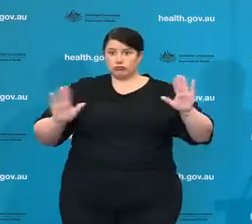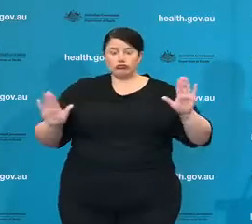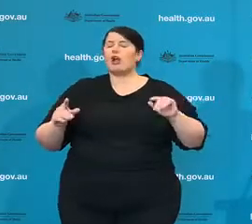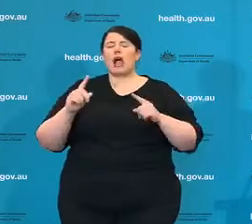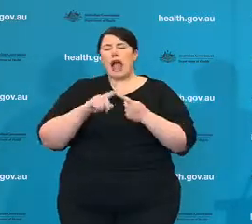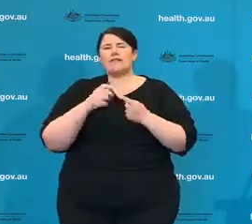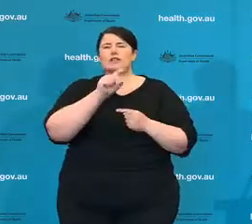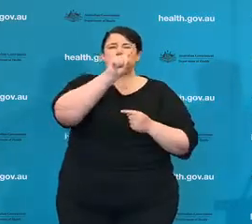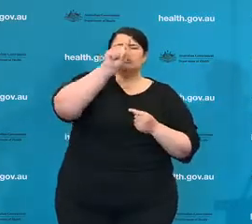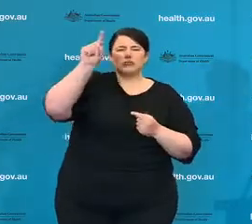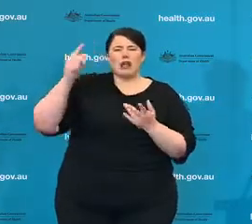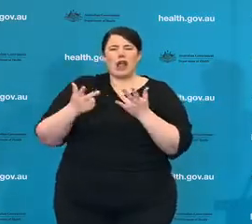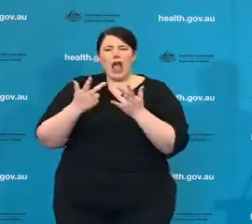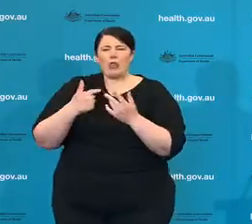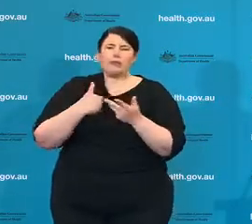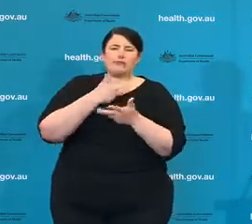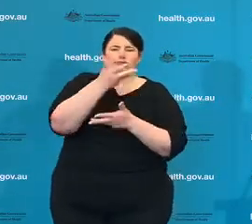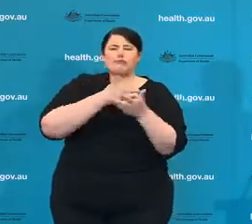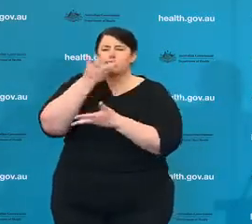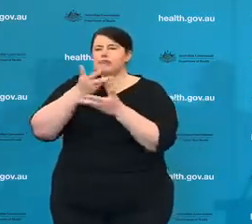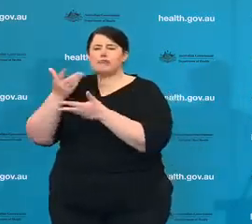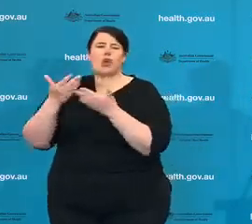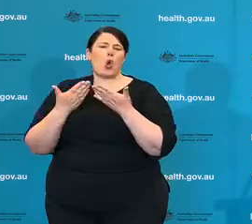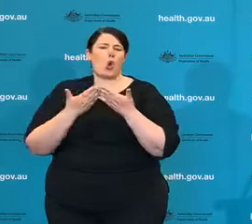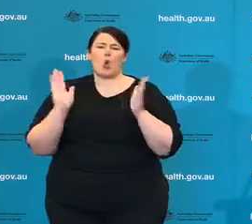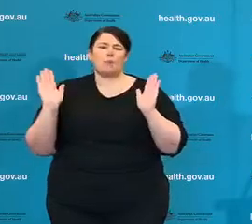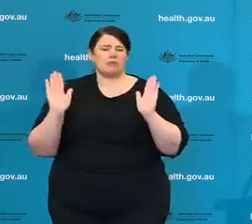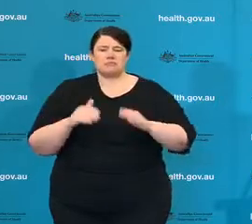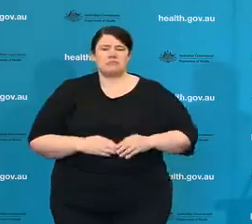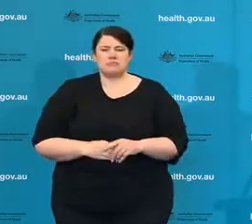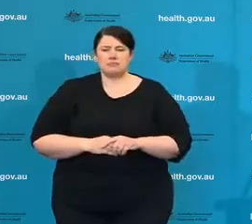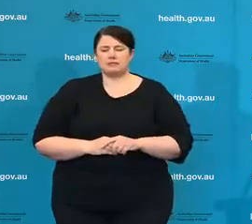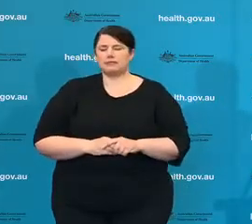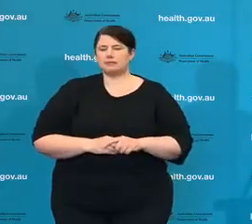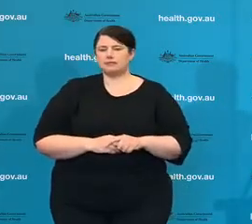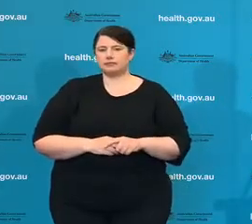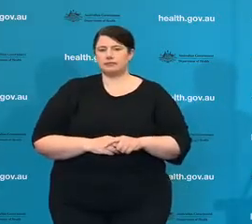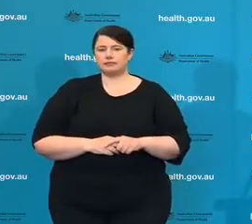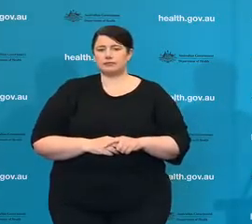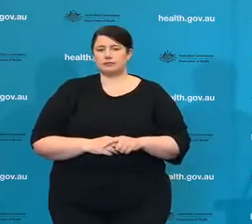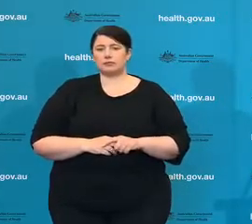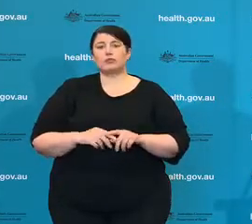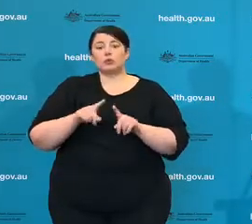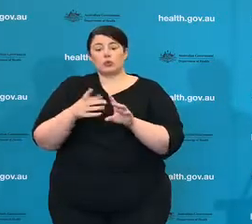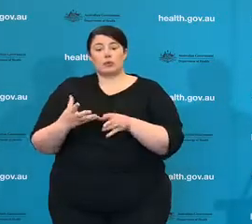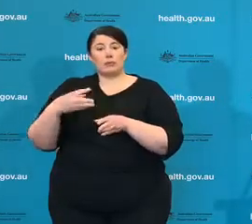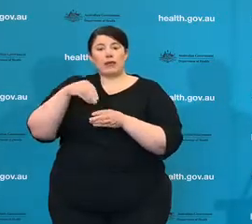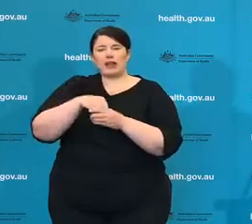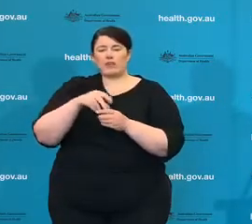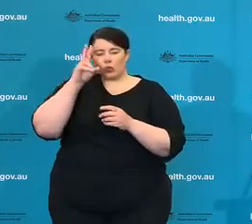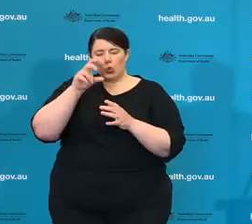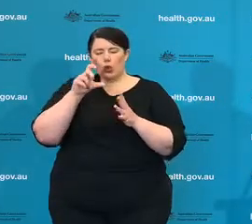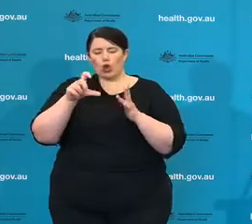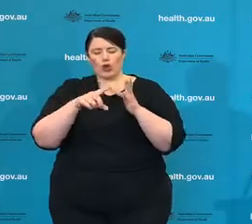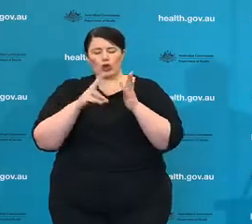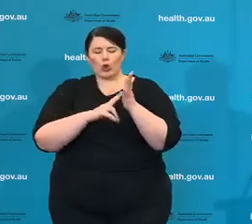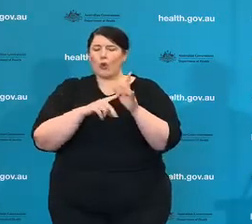agreements with other vaccine producers. We're also, of course, part of the COVAX initiative,